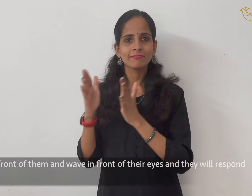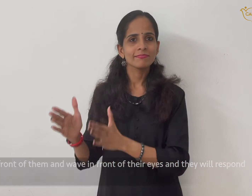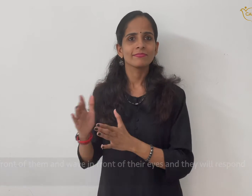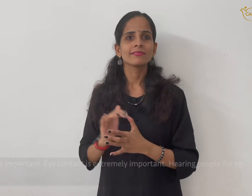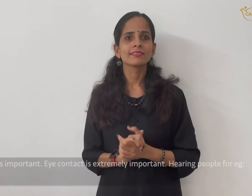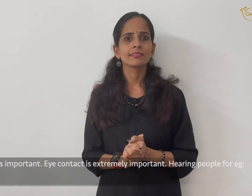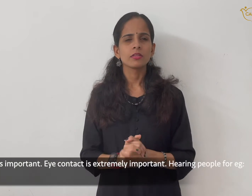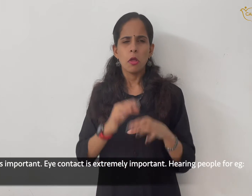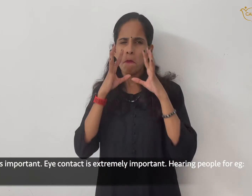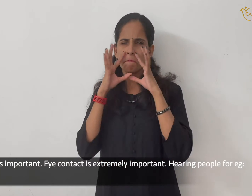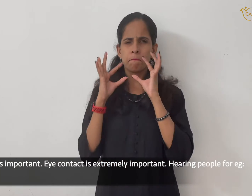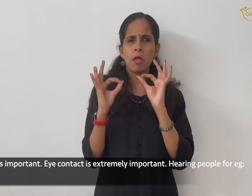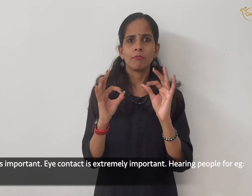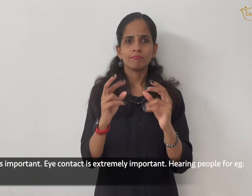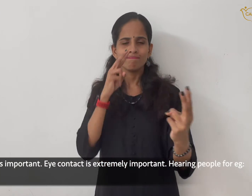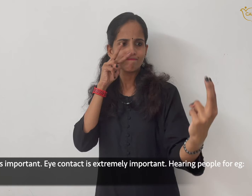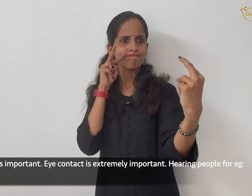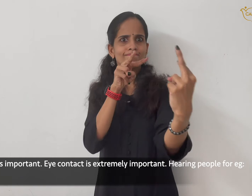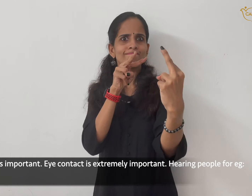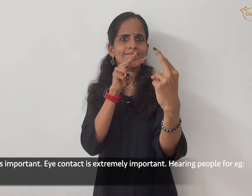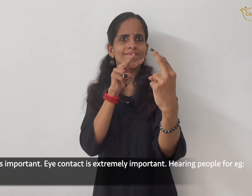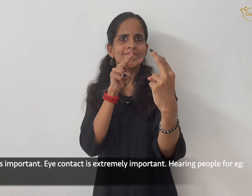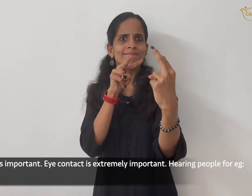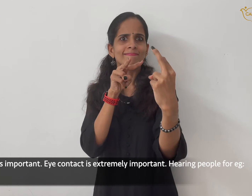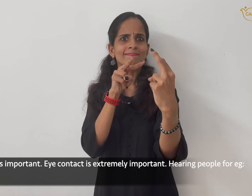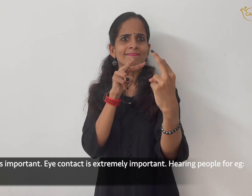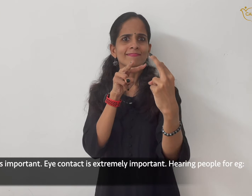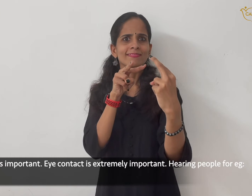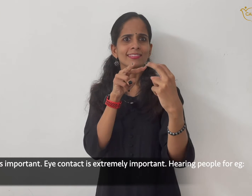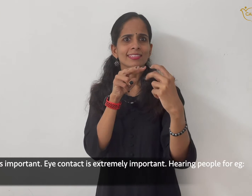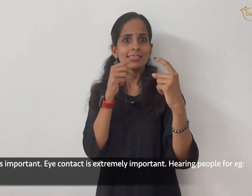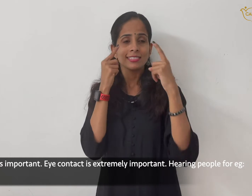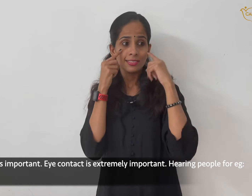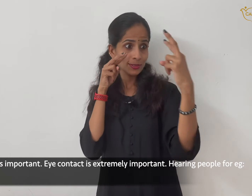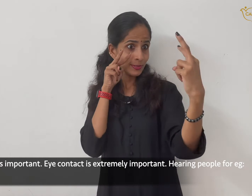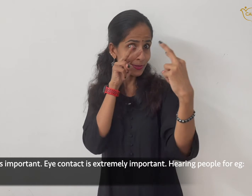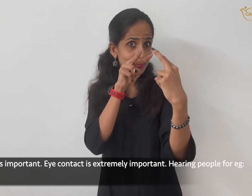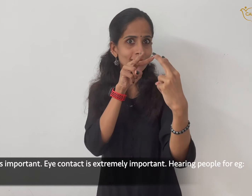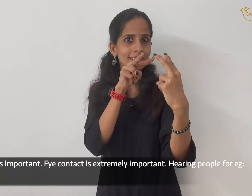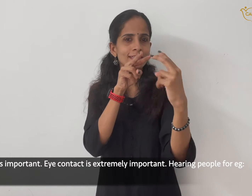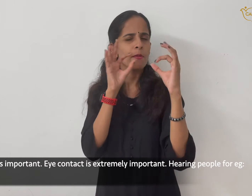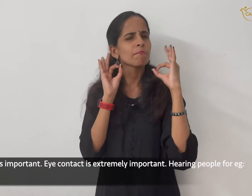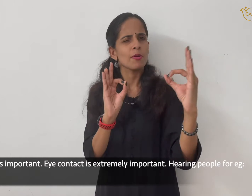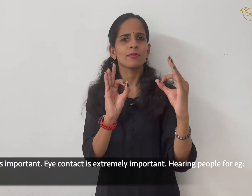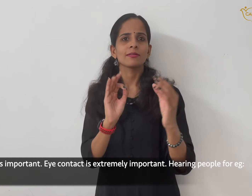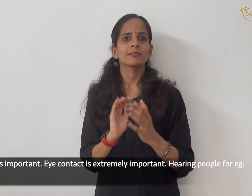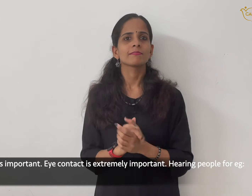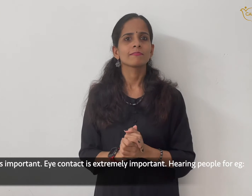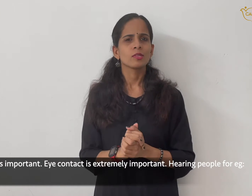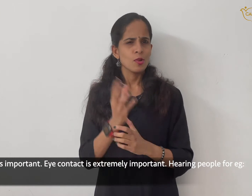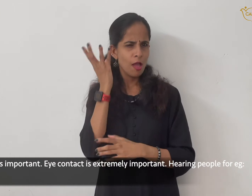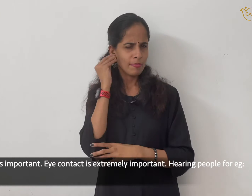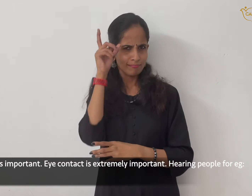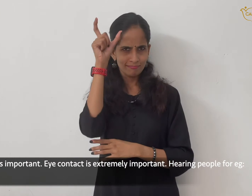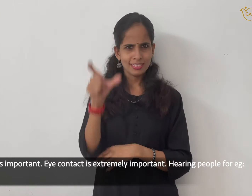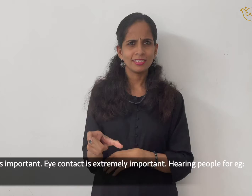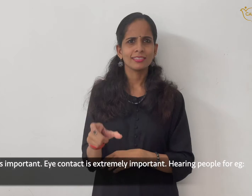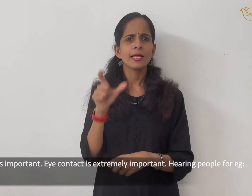Eye contact is important. Eye contact is extremely important. Hearing